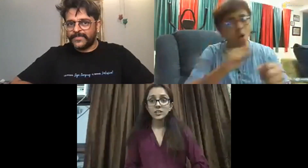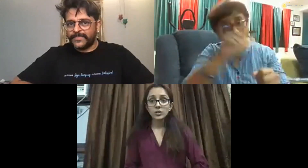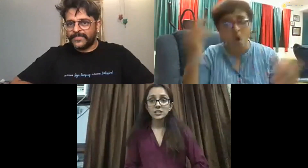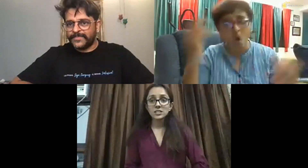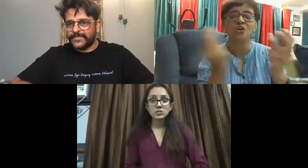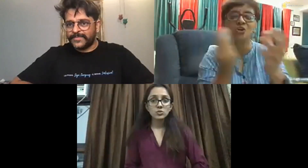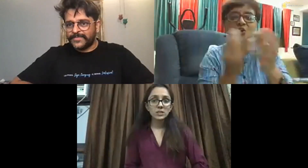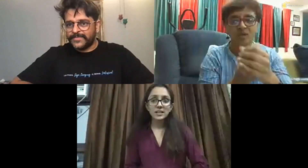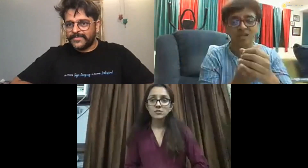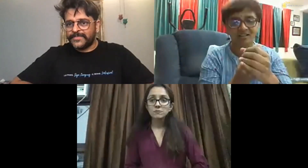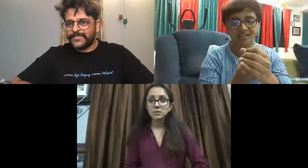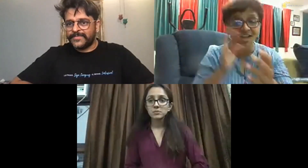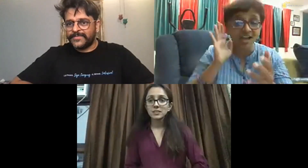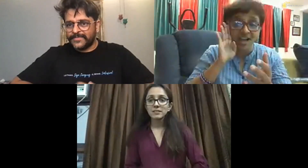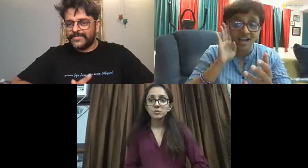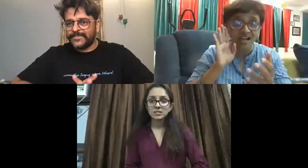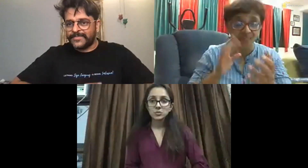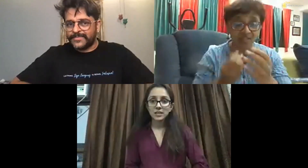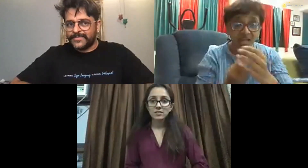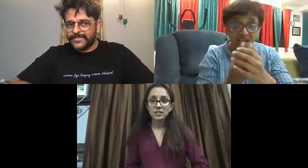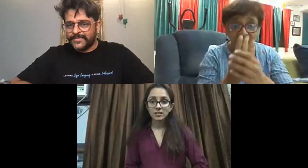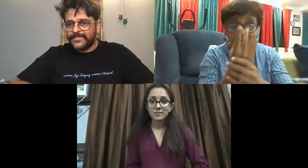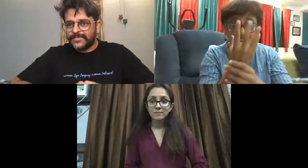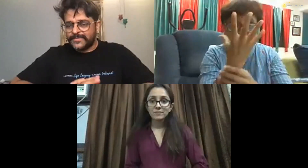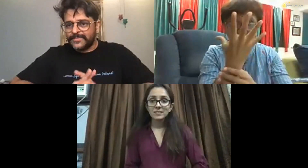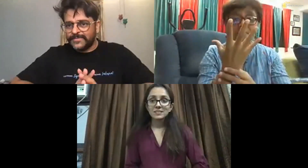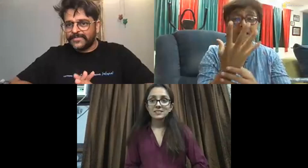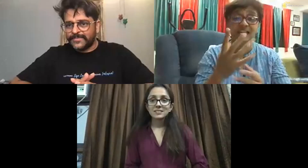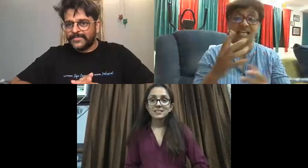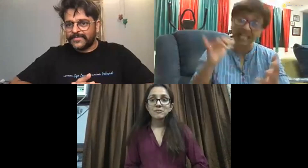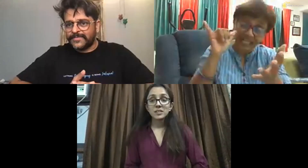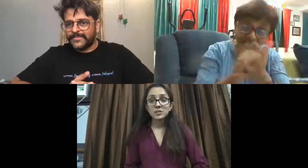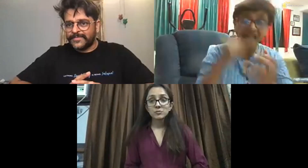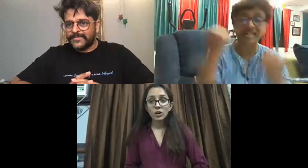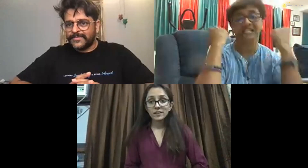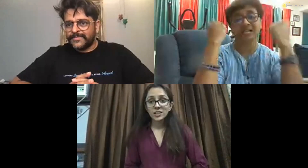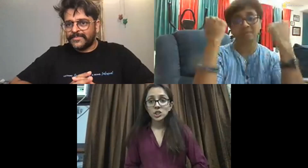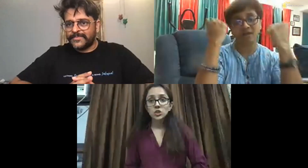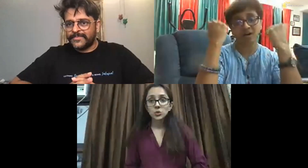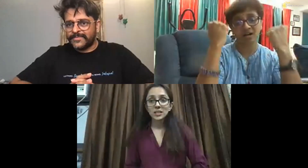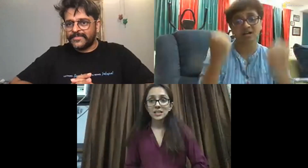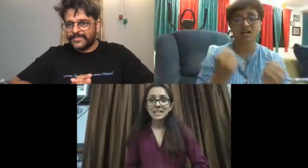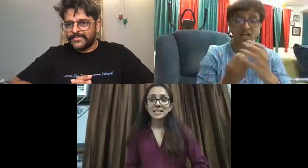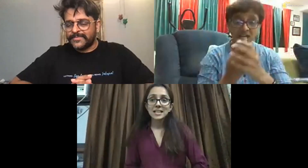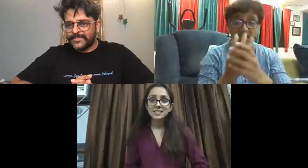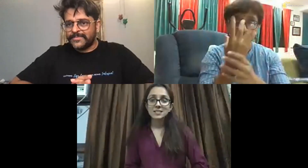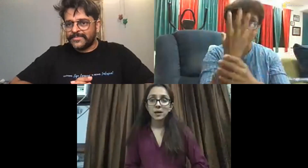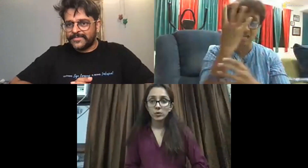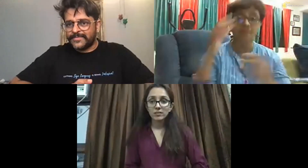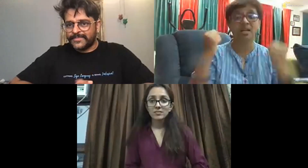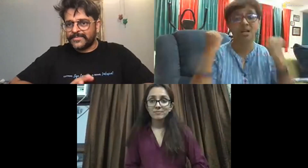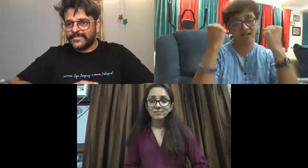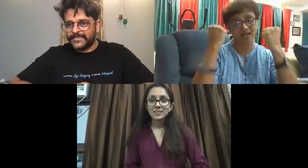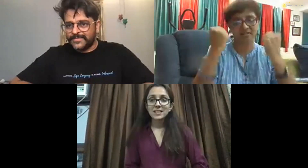in the audience there's so many kinds of people and everyone's together here. Everyone's evolving, growing, and that's the